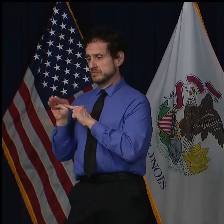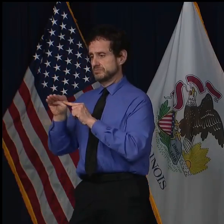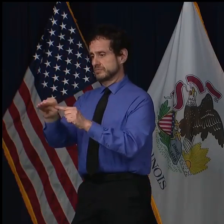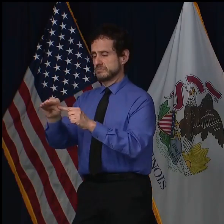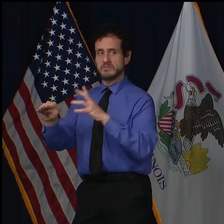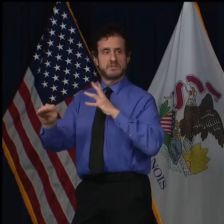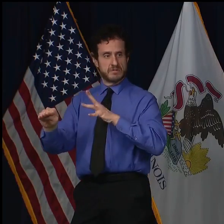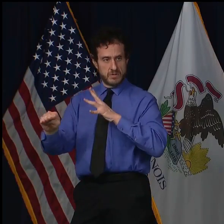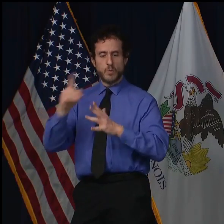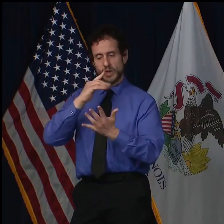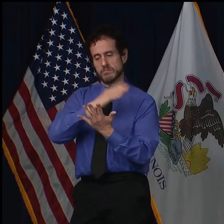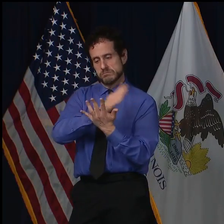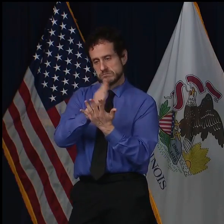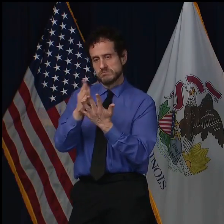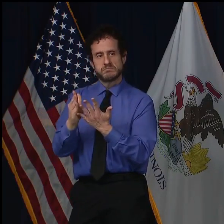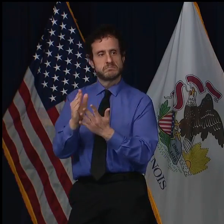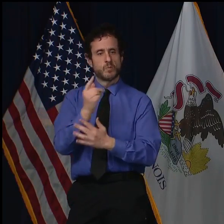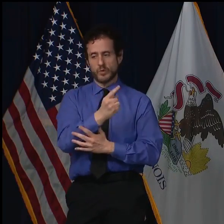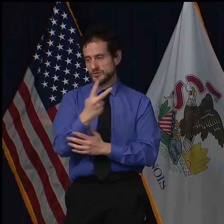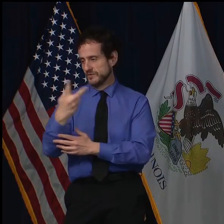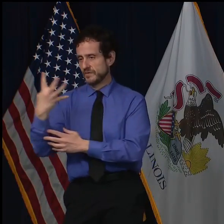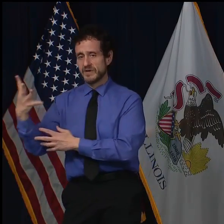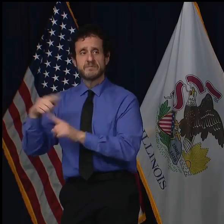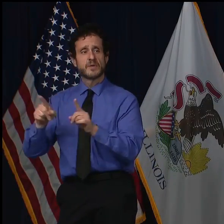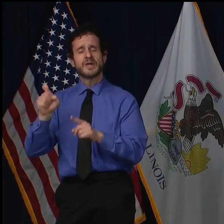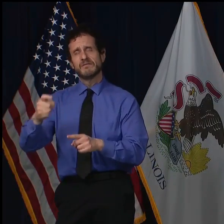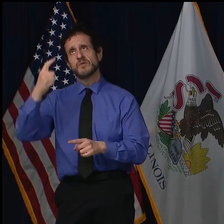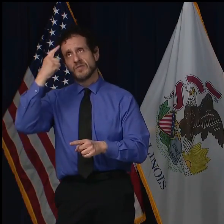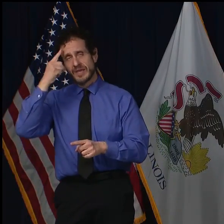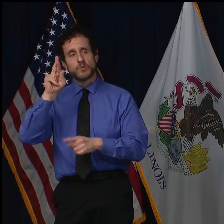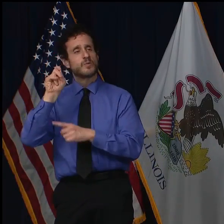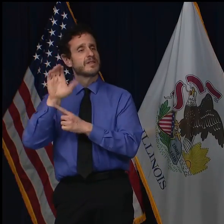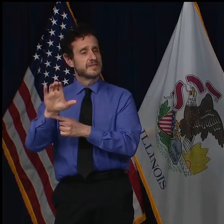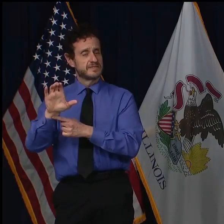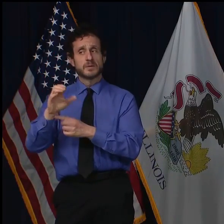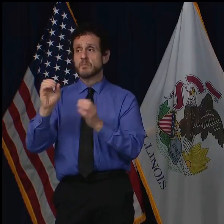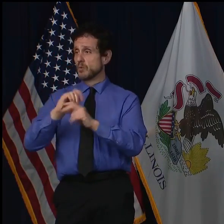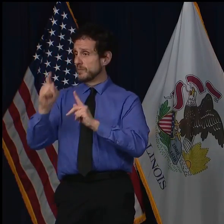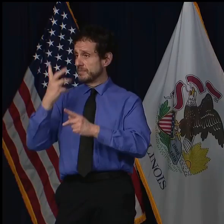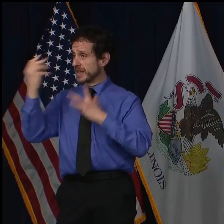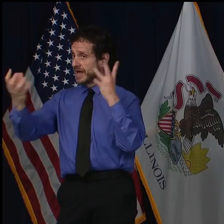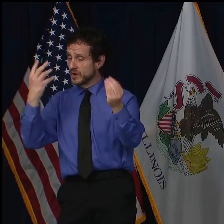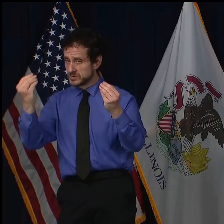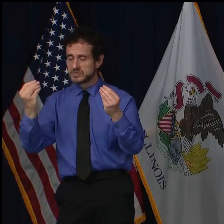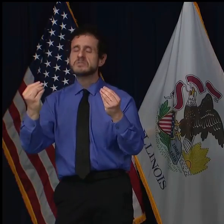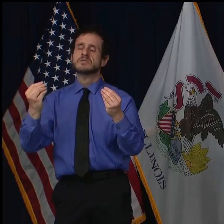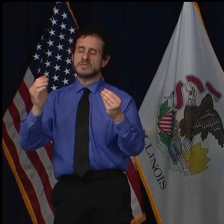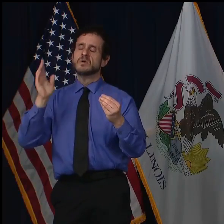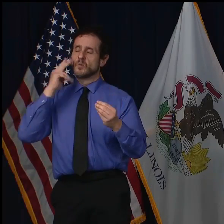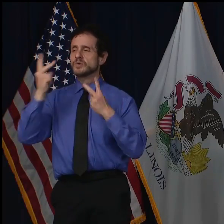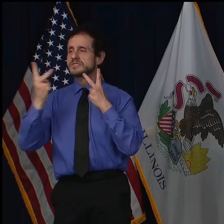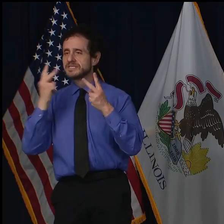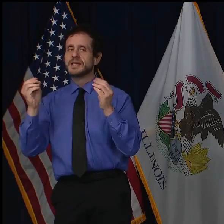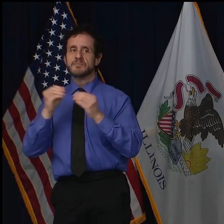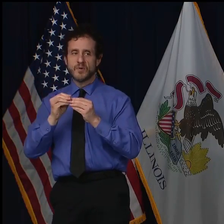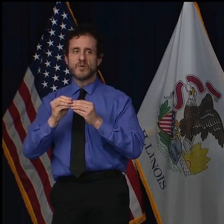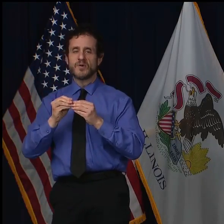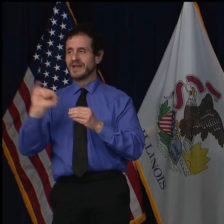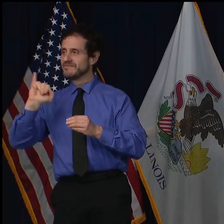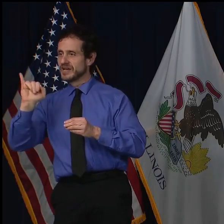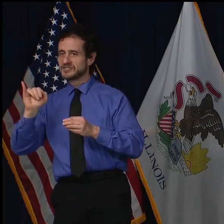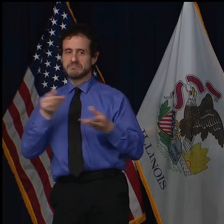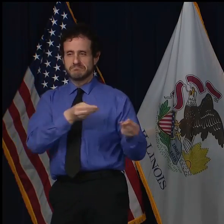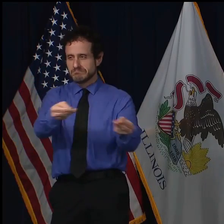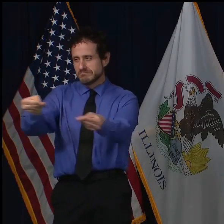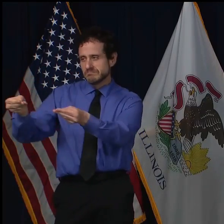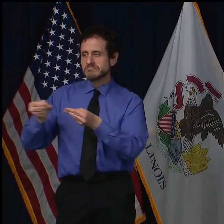quickly move through the phases. But we have to be realistic. The more people are out, the more infections there will be. The more infections there will be,